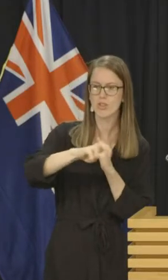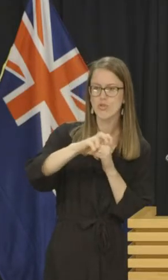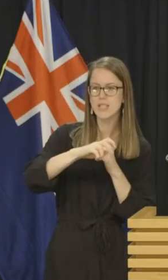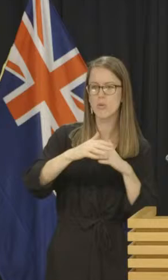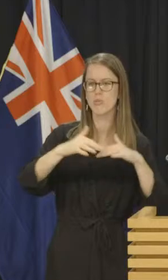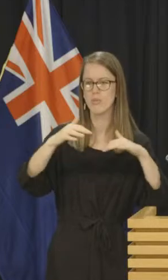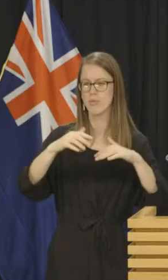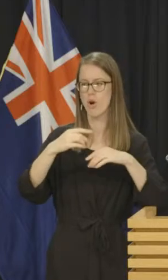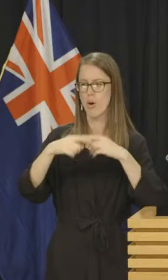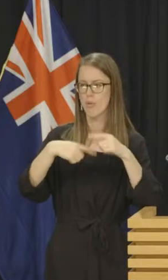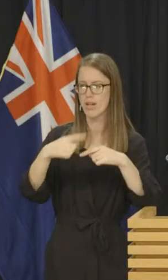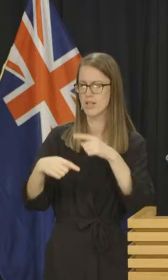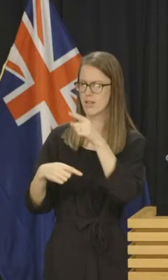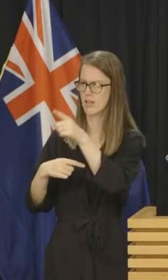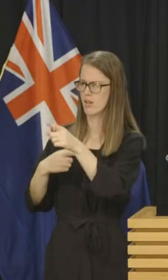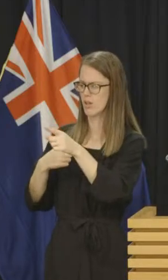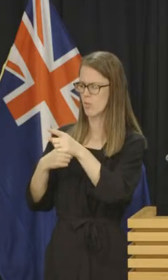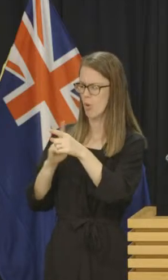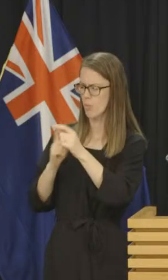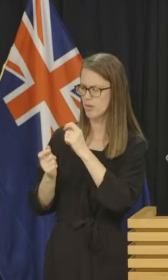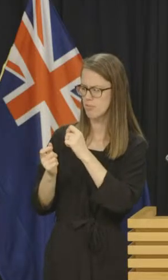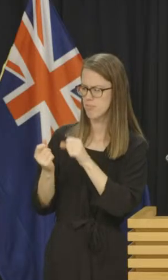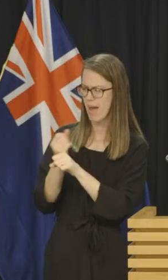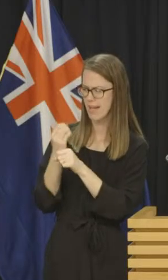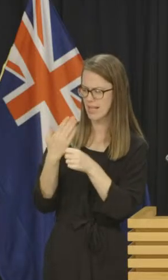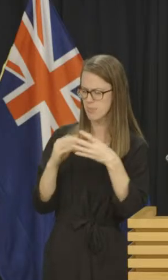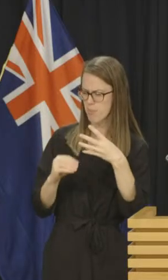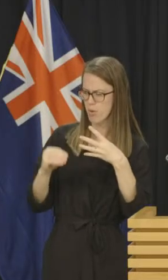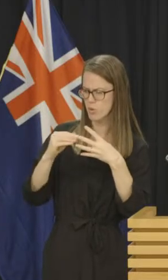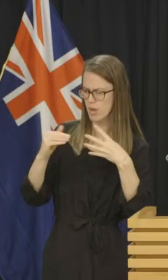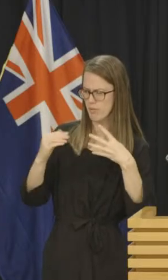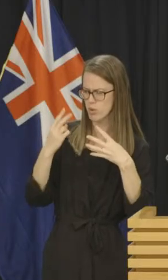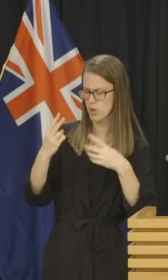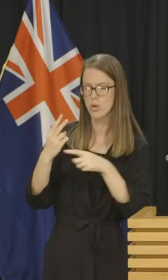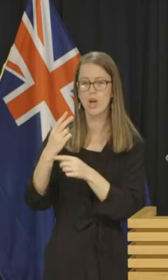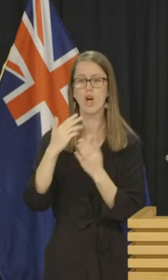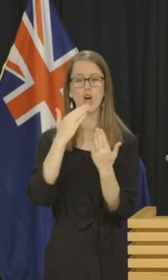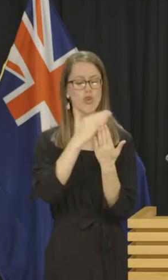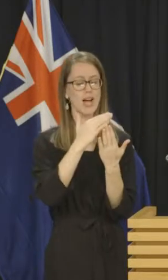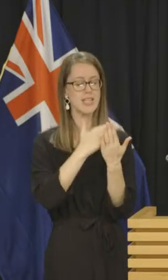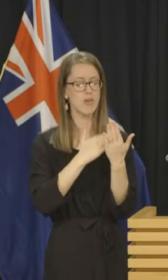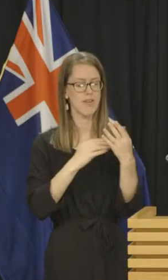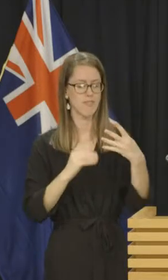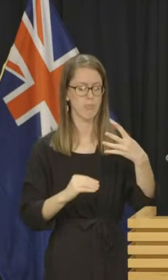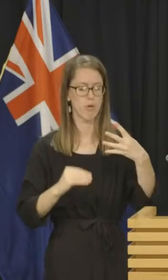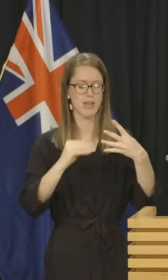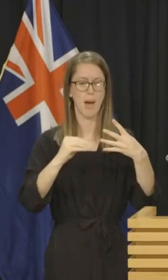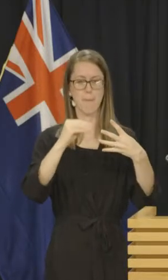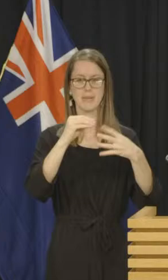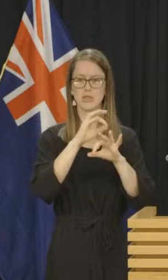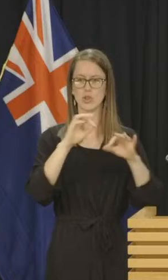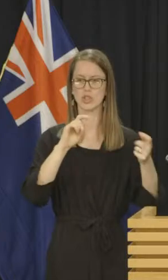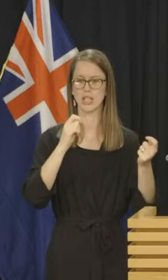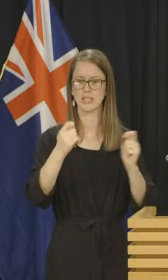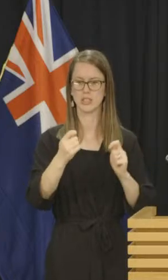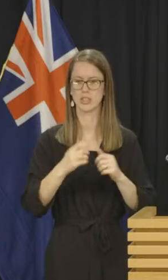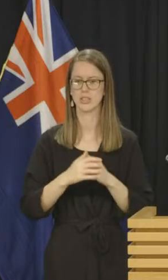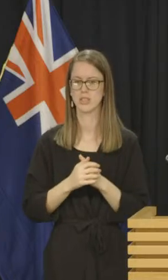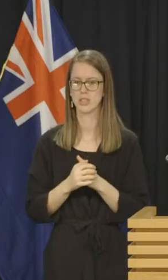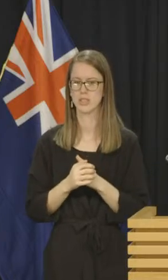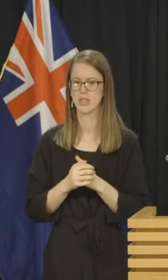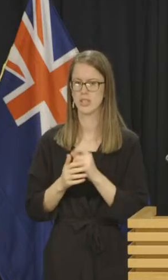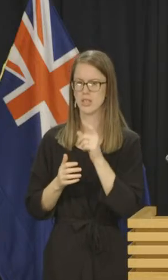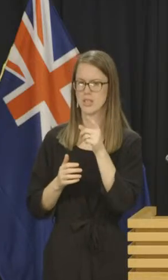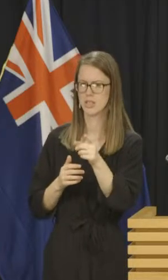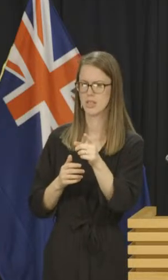like that operating. But what would prompt level 2? Well, the criteria for escalation up the levels has not changed. So that